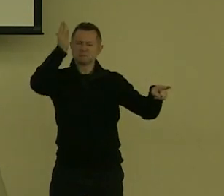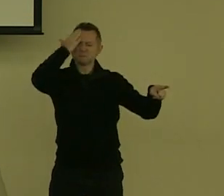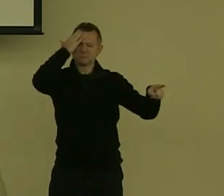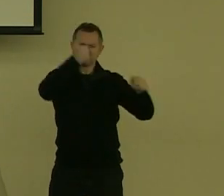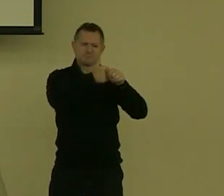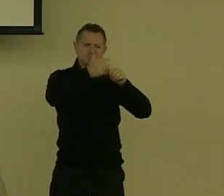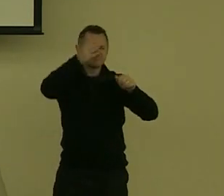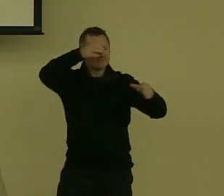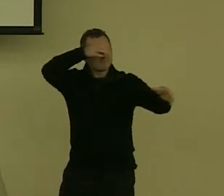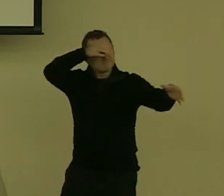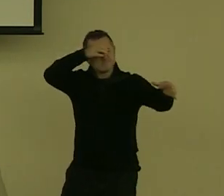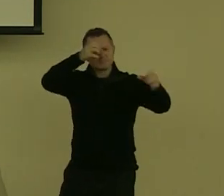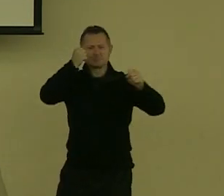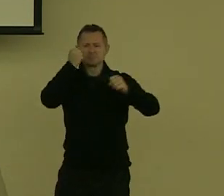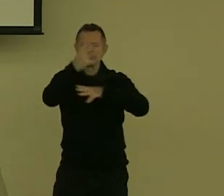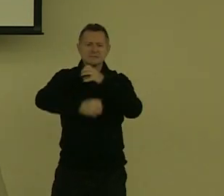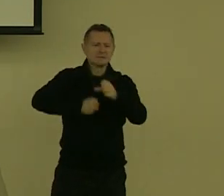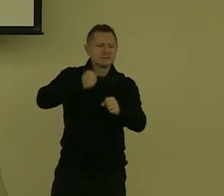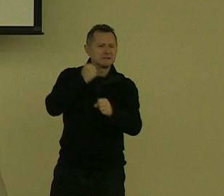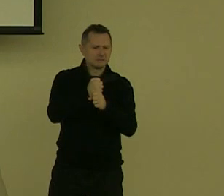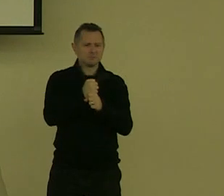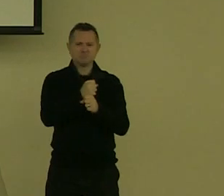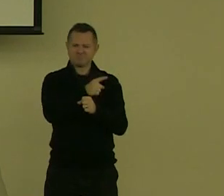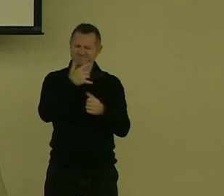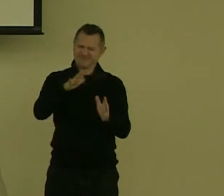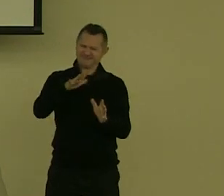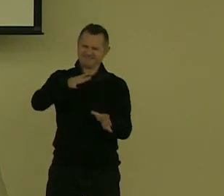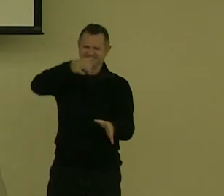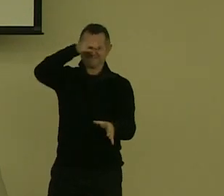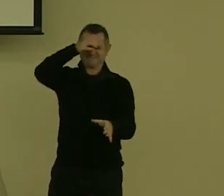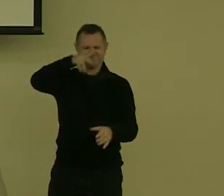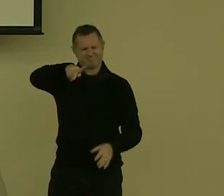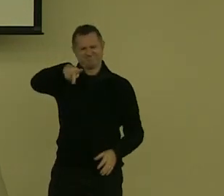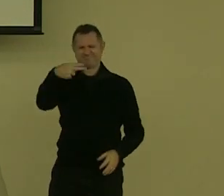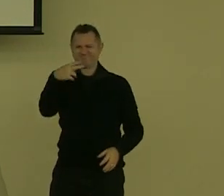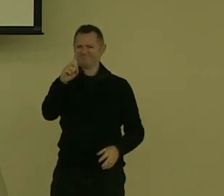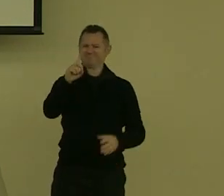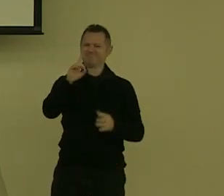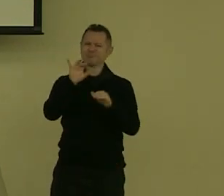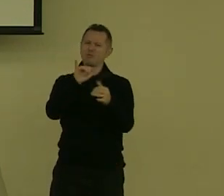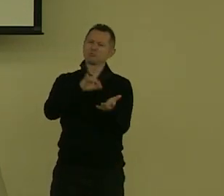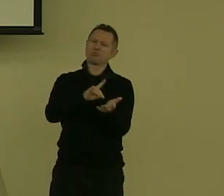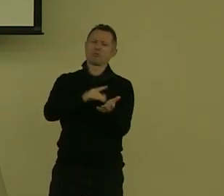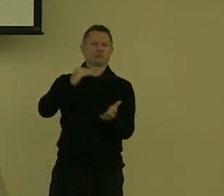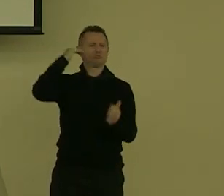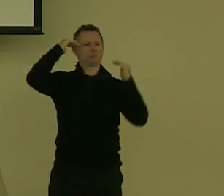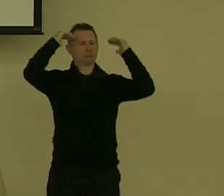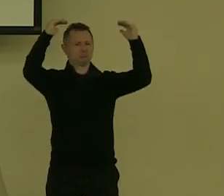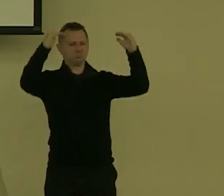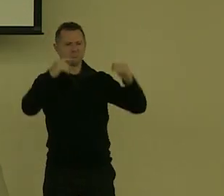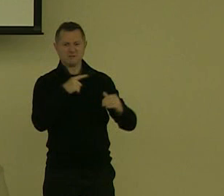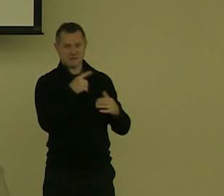the Center for Science and Society. And I've got even classics professors coming to me and saying, oh, can I design a course